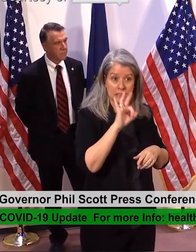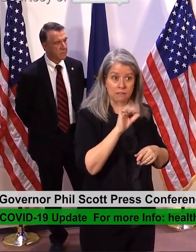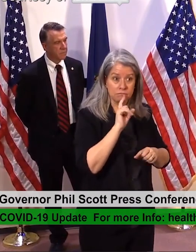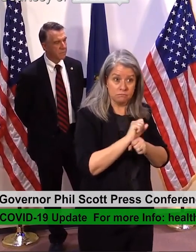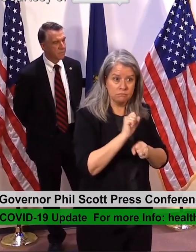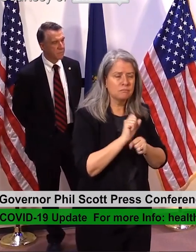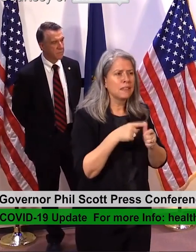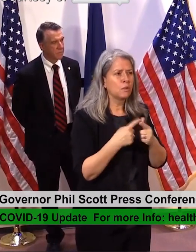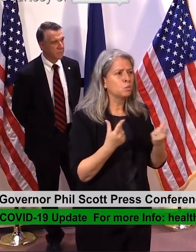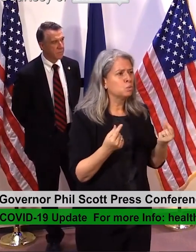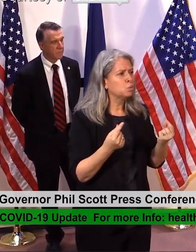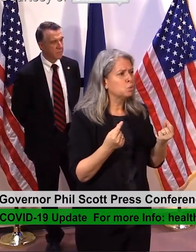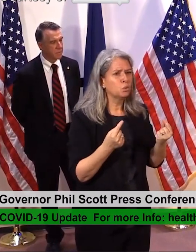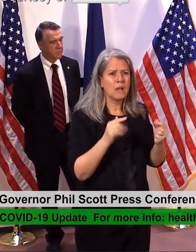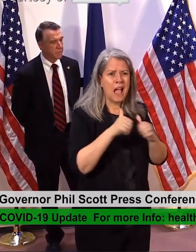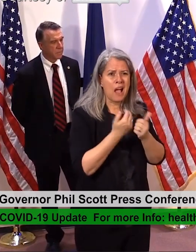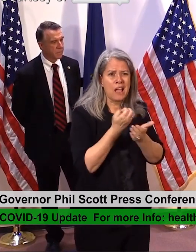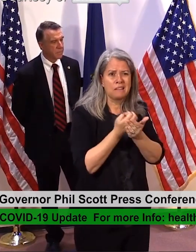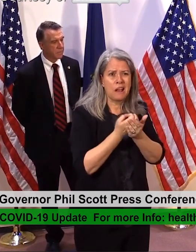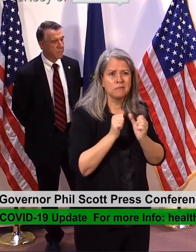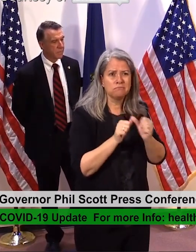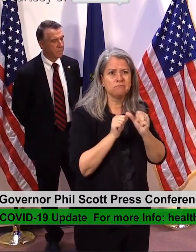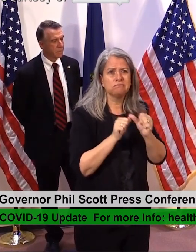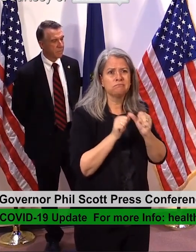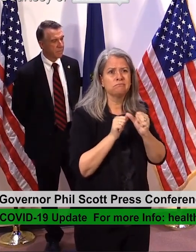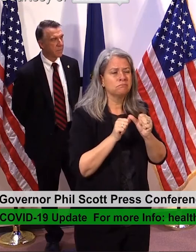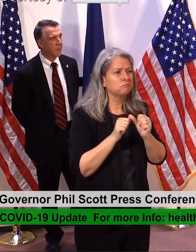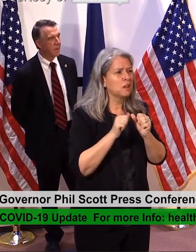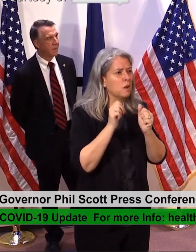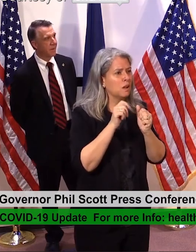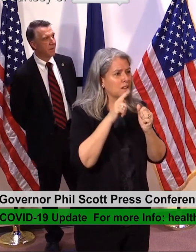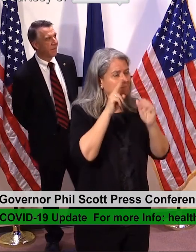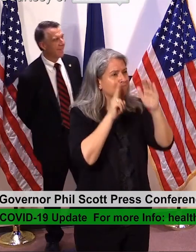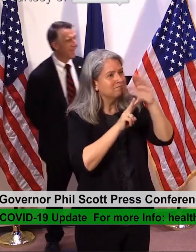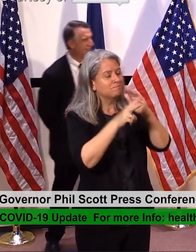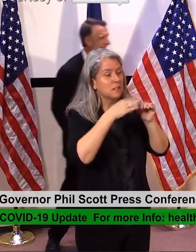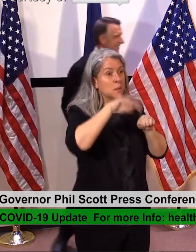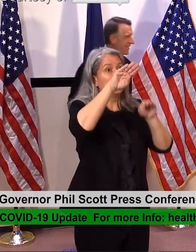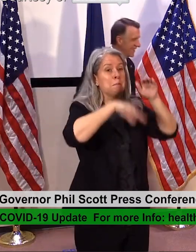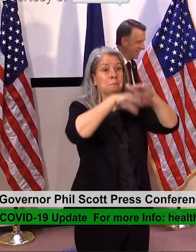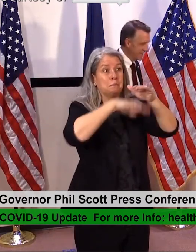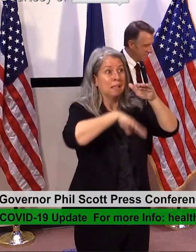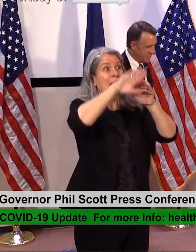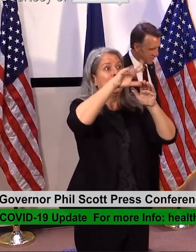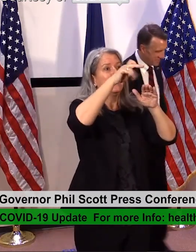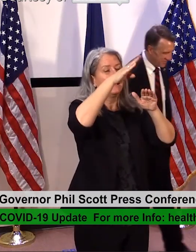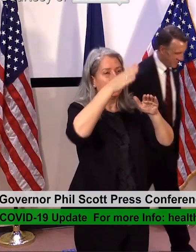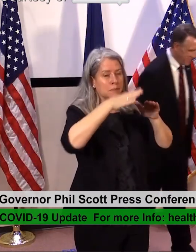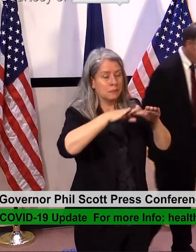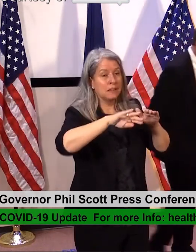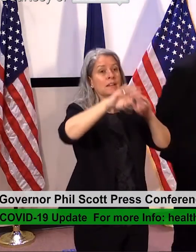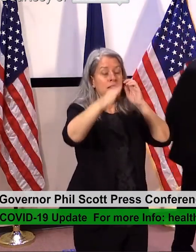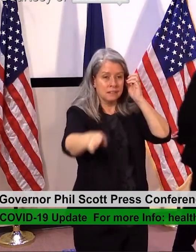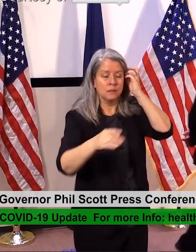guys anticipate keeping the economy functioning here in Vermont with that potential need, or rather anticipated need, to